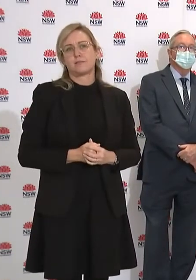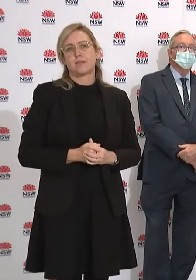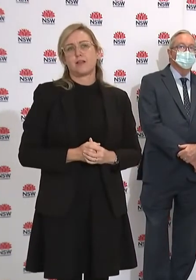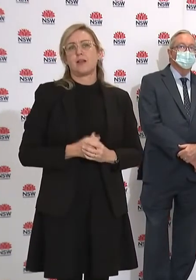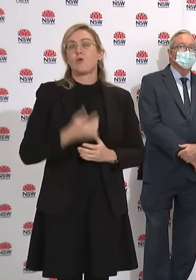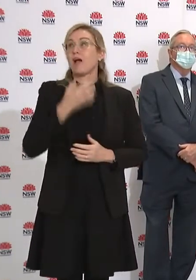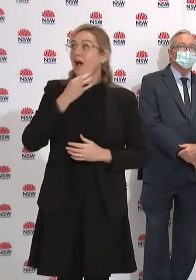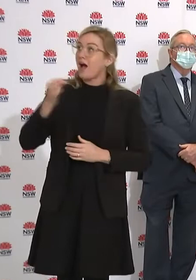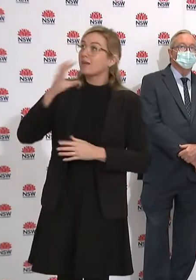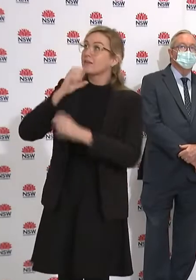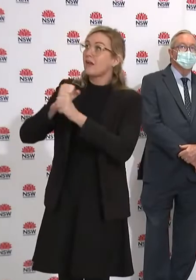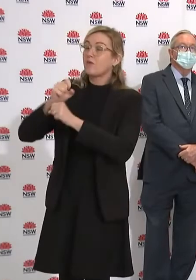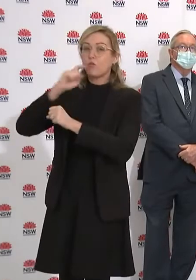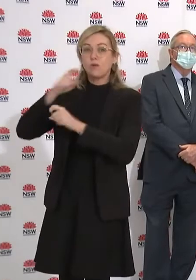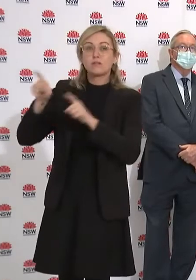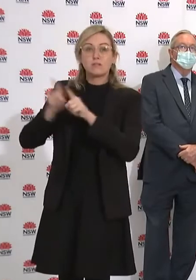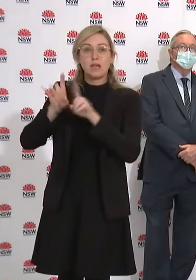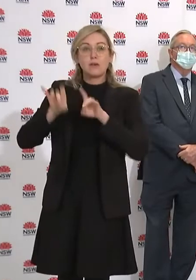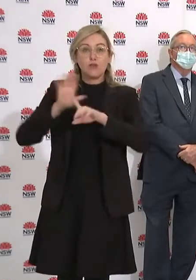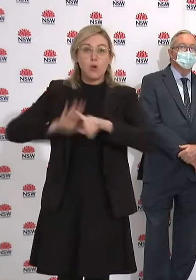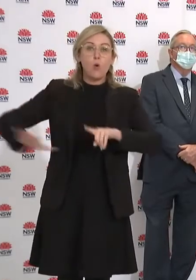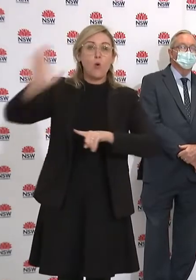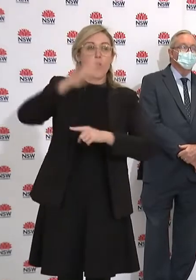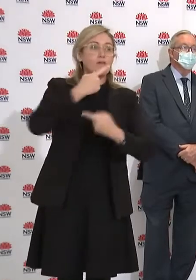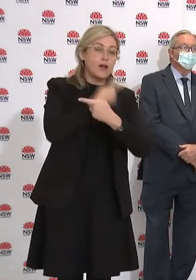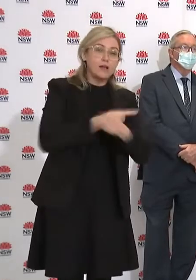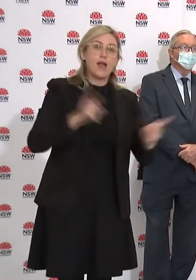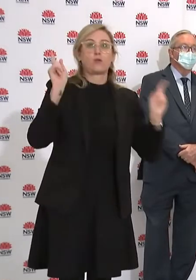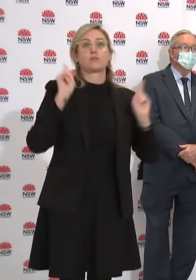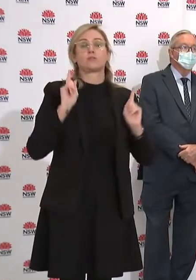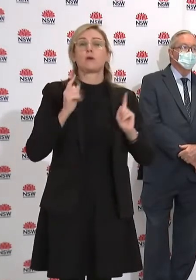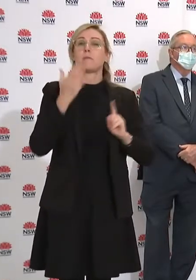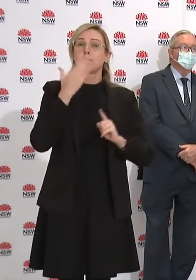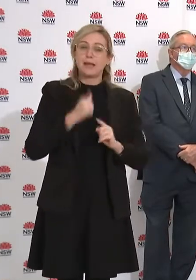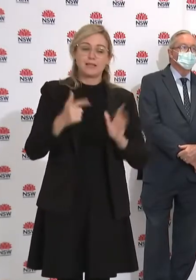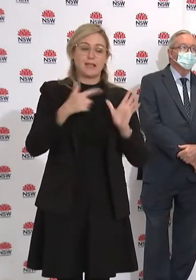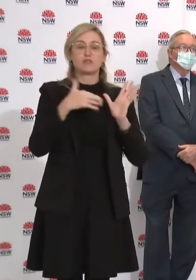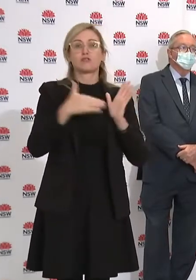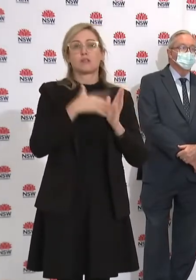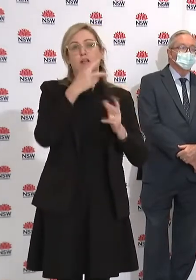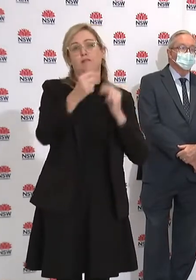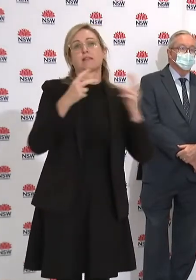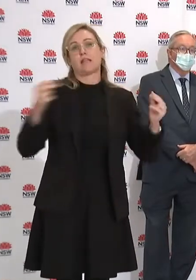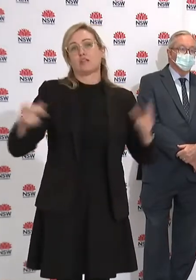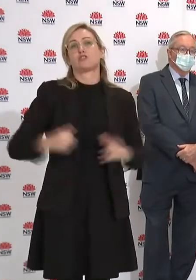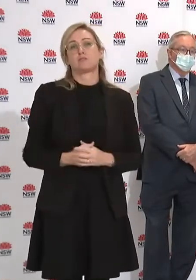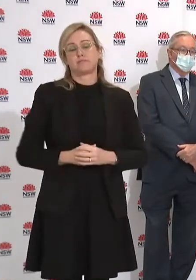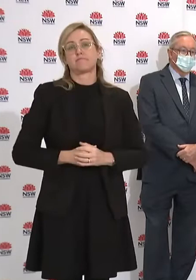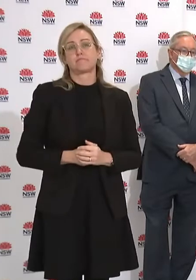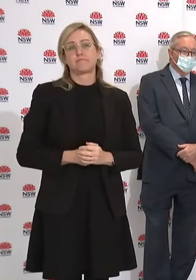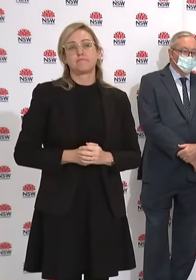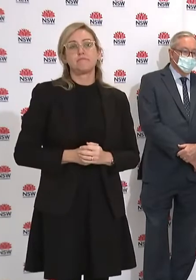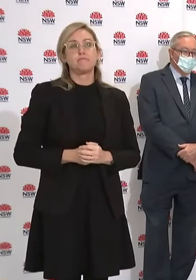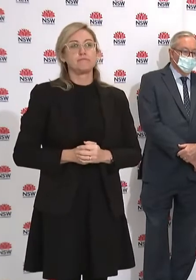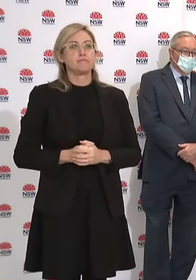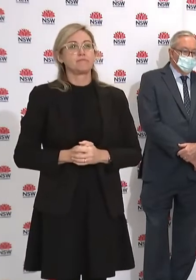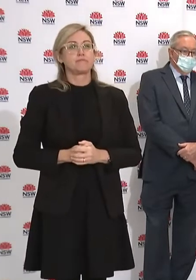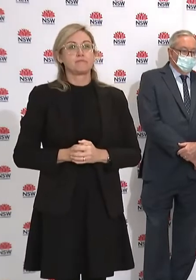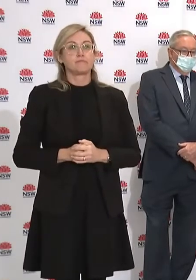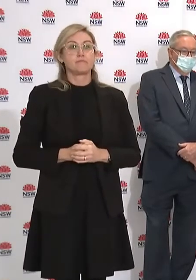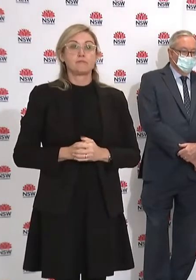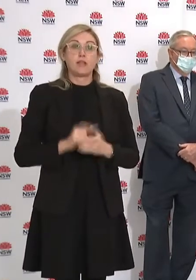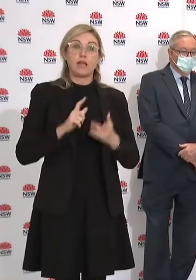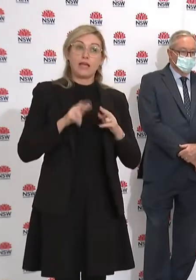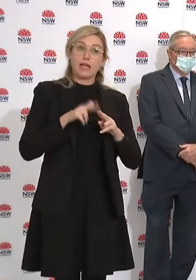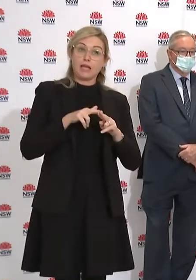make sure we have as much use of AstraZeneca as we can. Now, beyond that point, if you are someone that